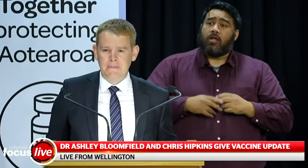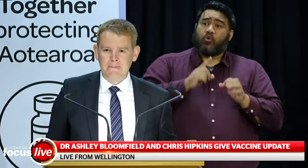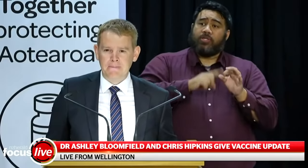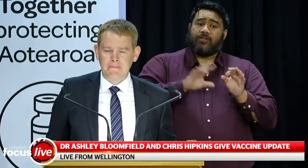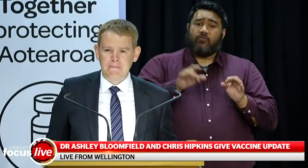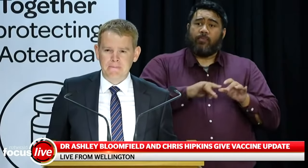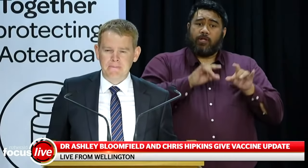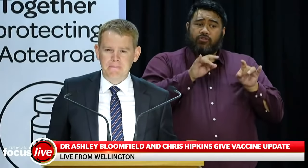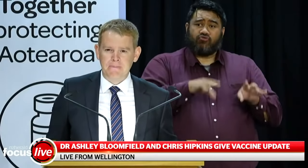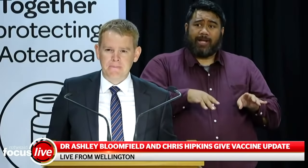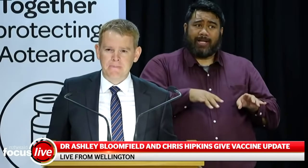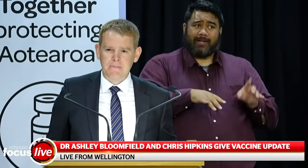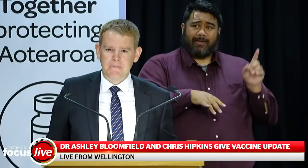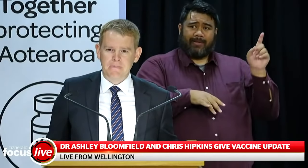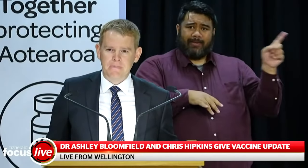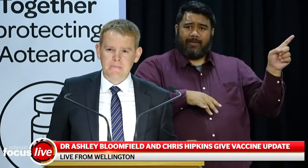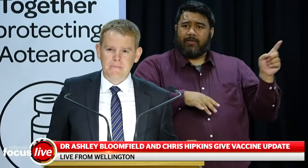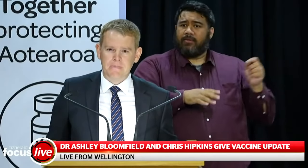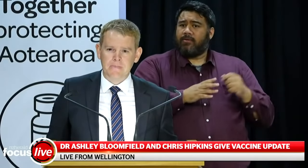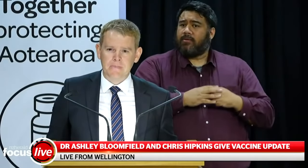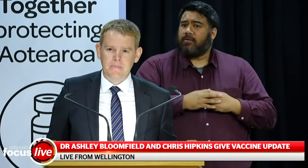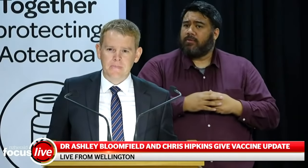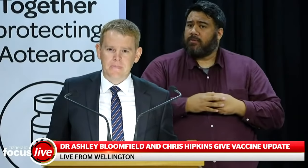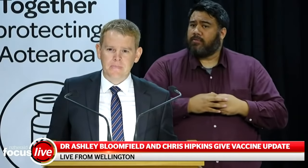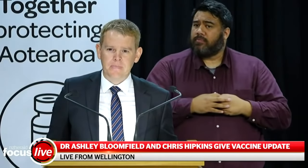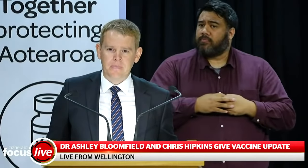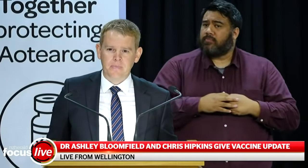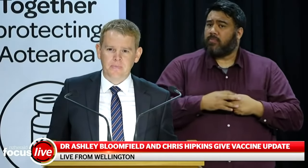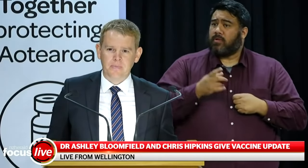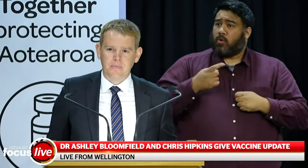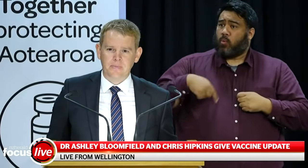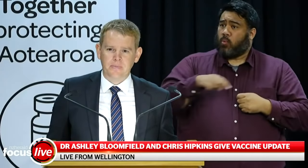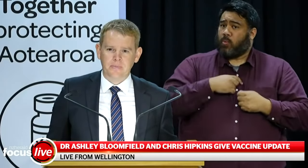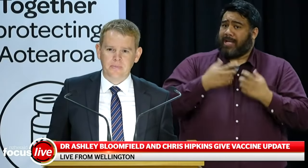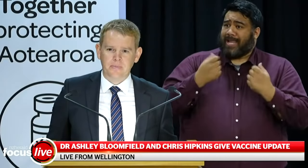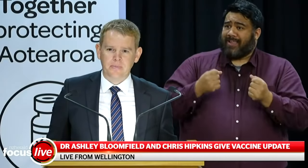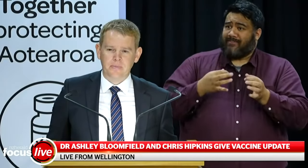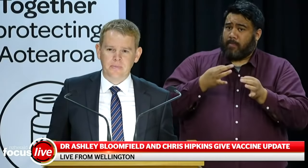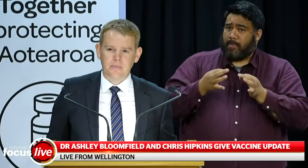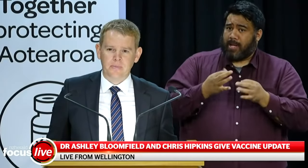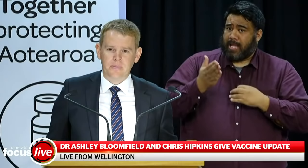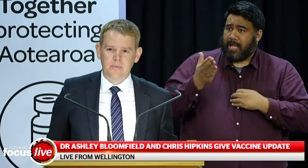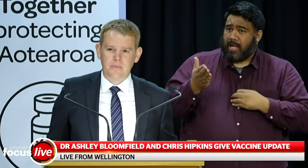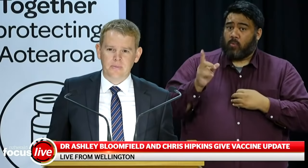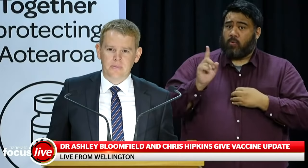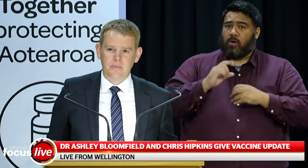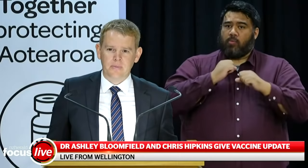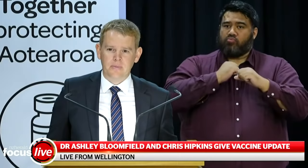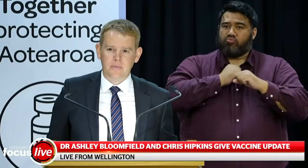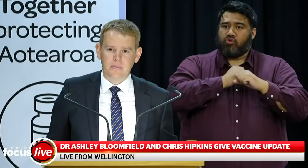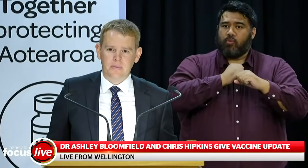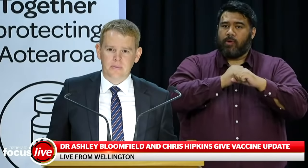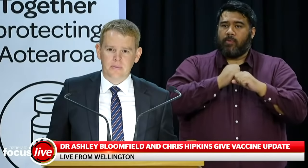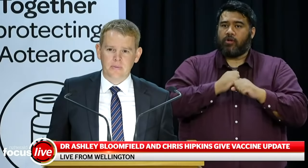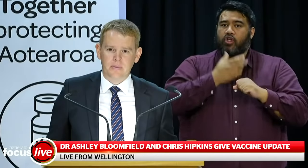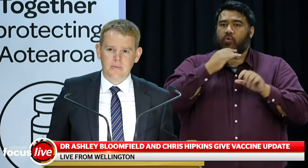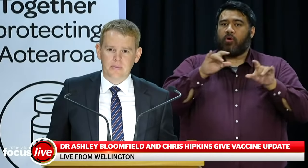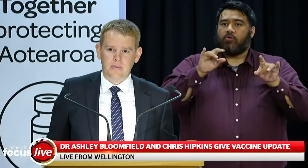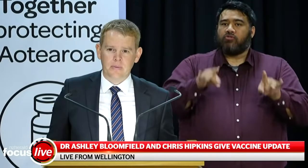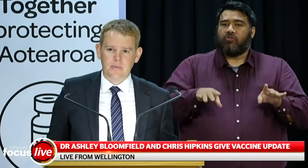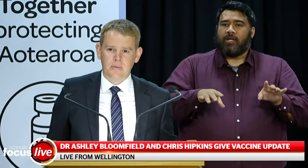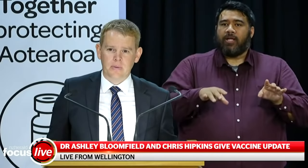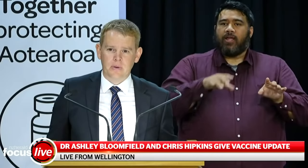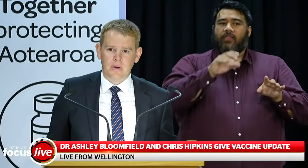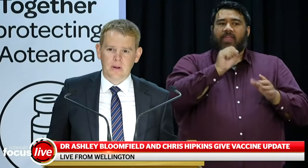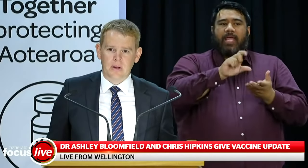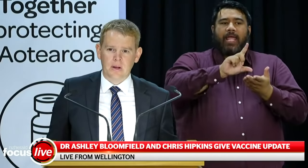correspondent, are we doing anything, or do we have any plans to do anything to promote the use of the Australia state